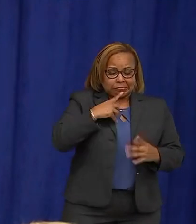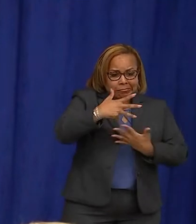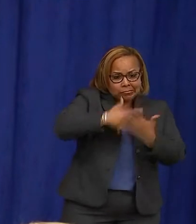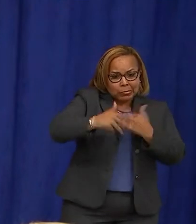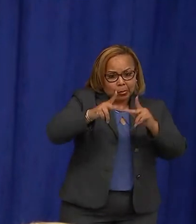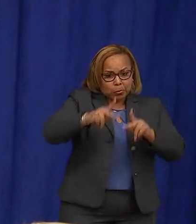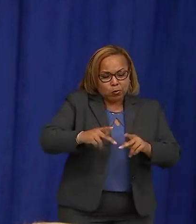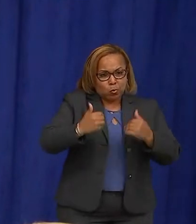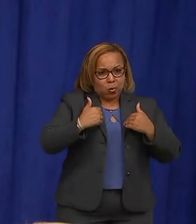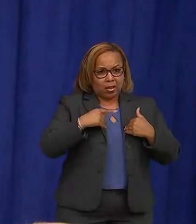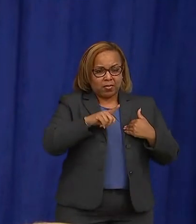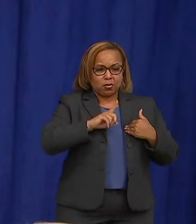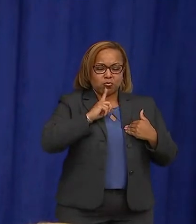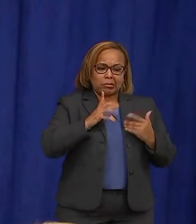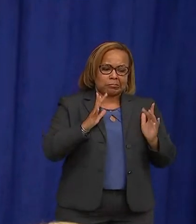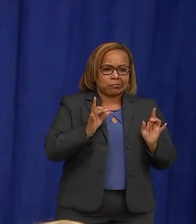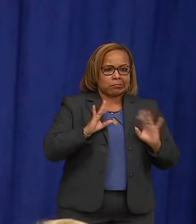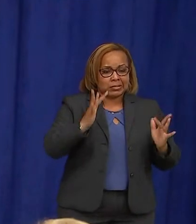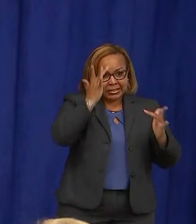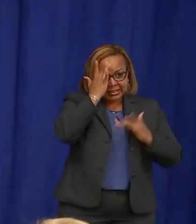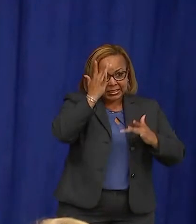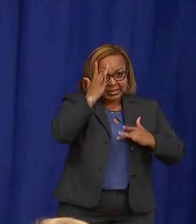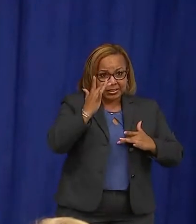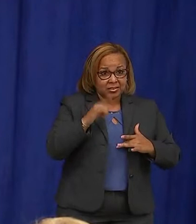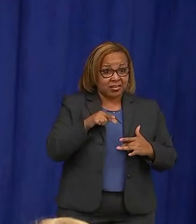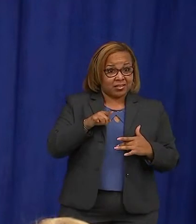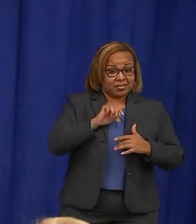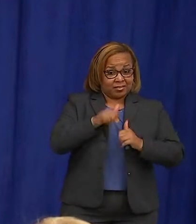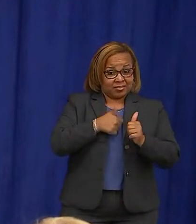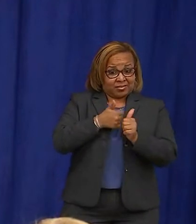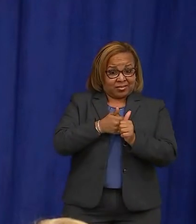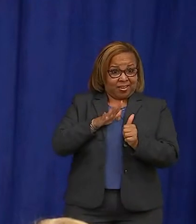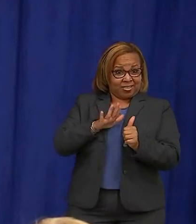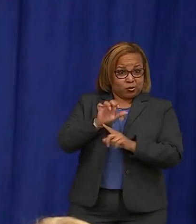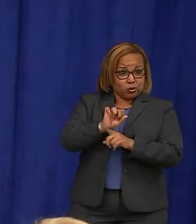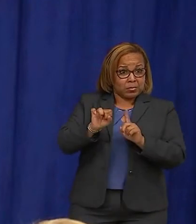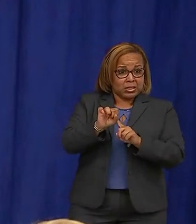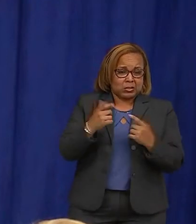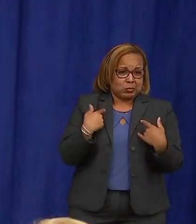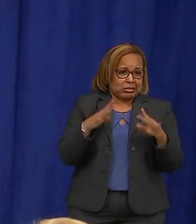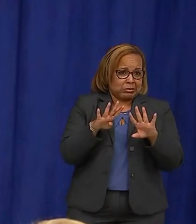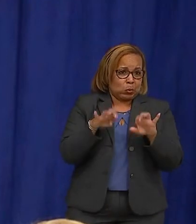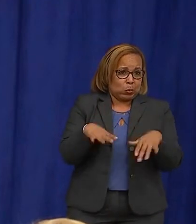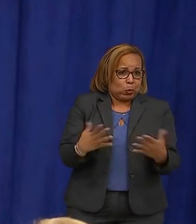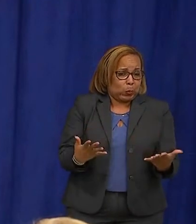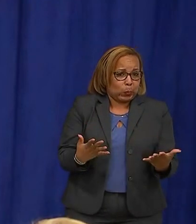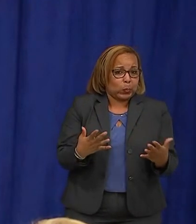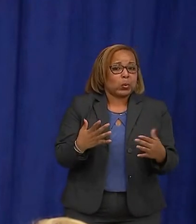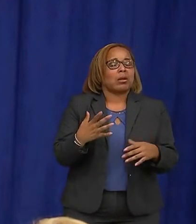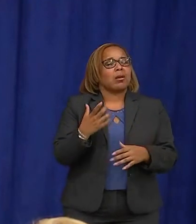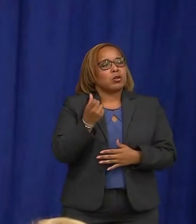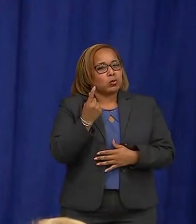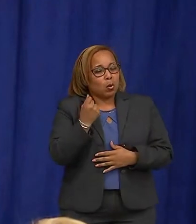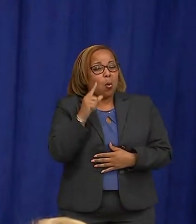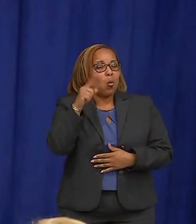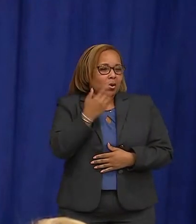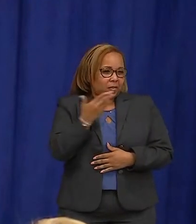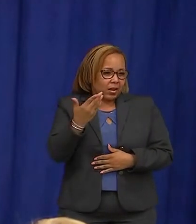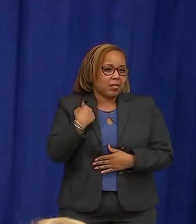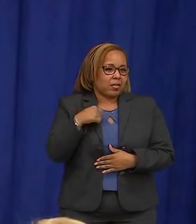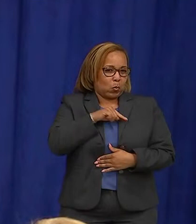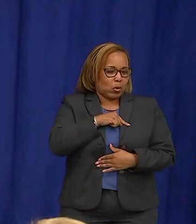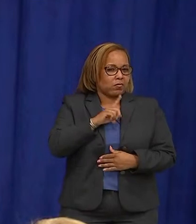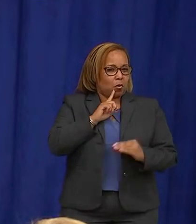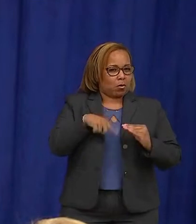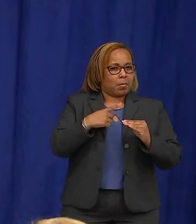has this dreaded disease, and you don't know the circumstances of those individuals that you'll be speaking to. And so one of the things that